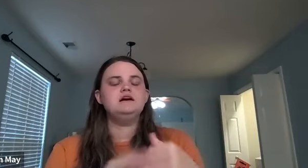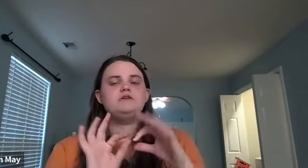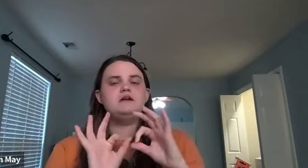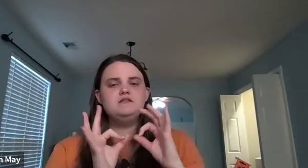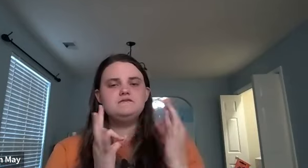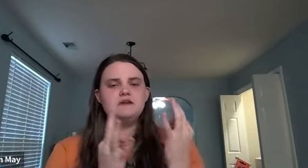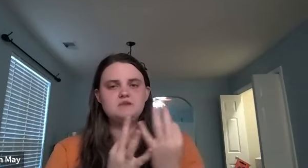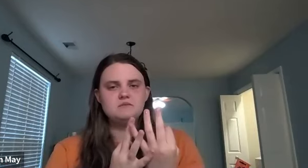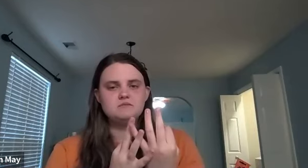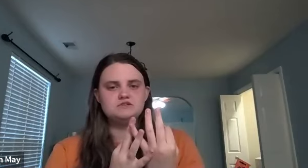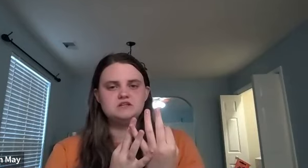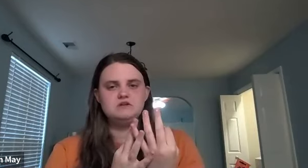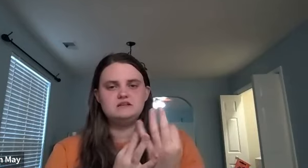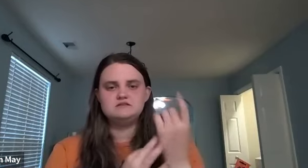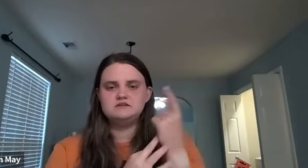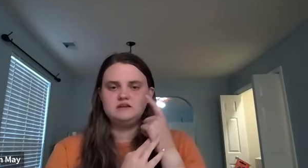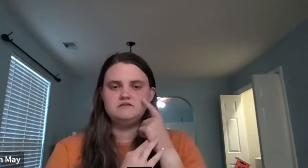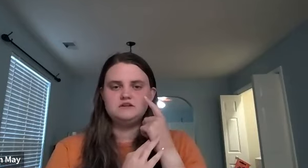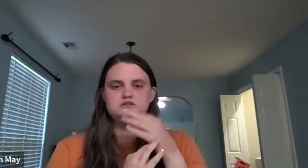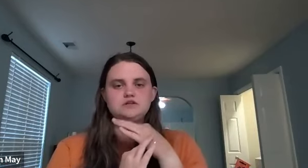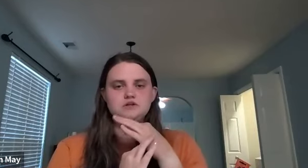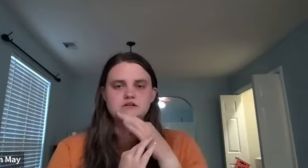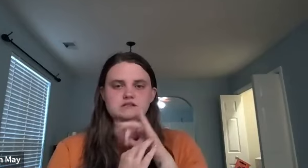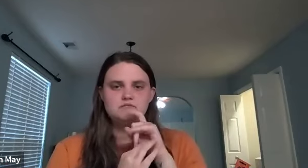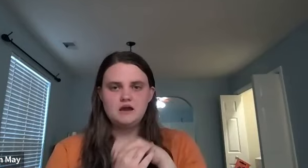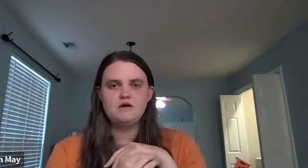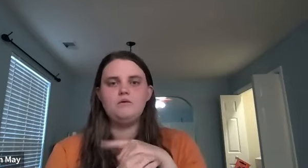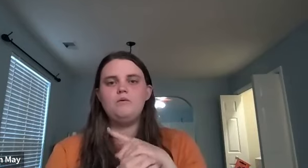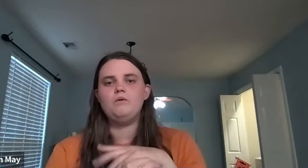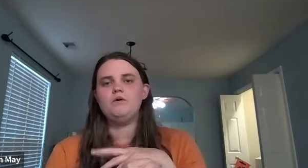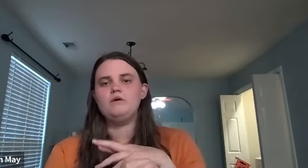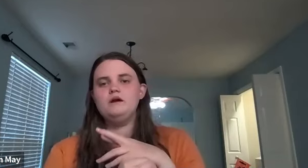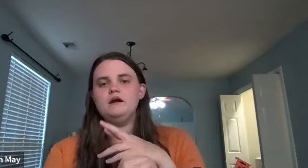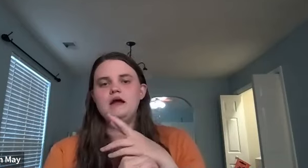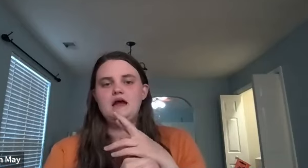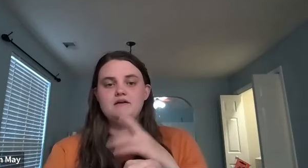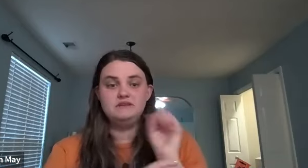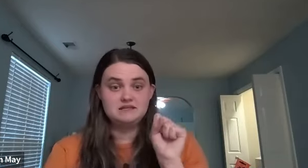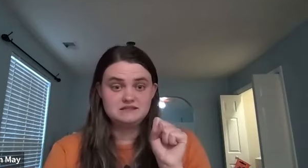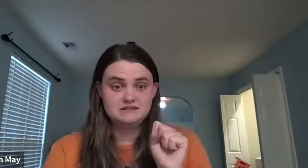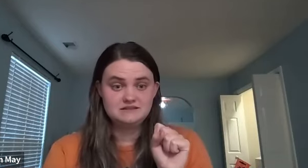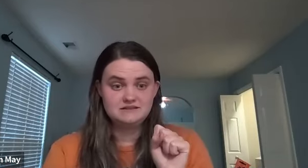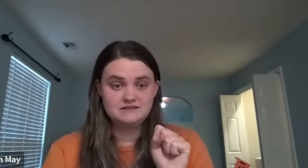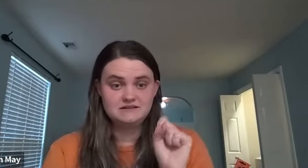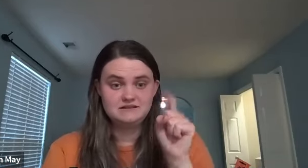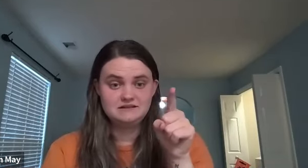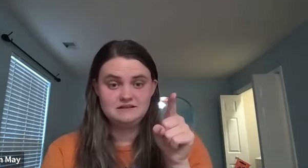there any other family members that you guys can think of that you're curious about or have? Yes.